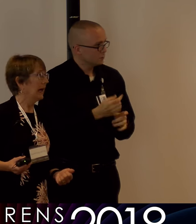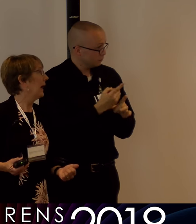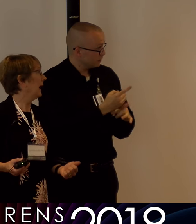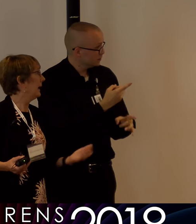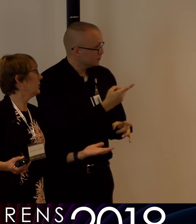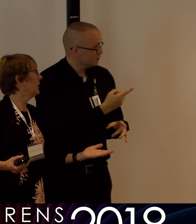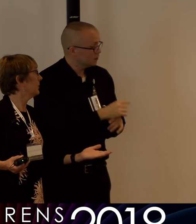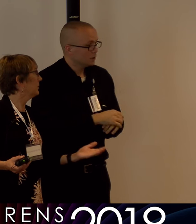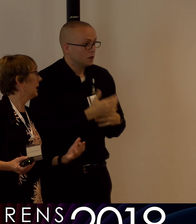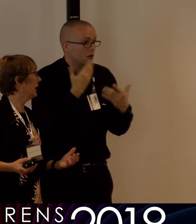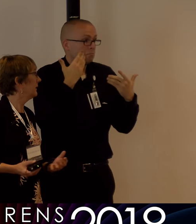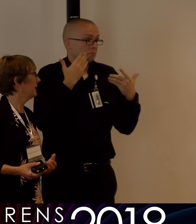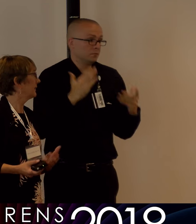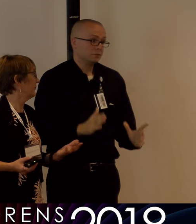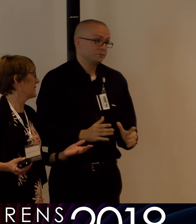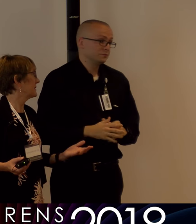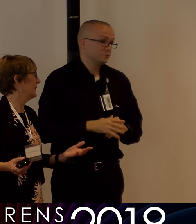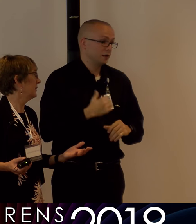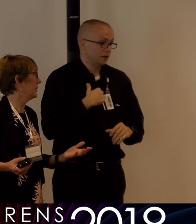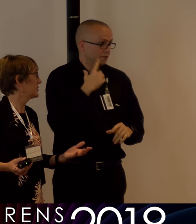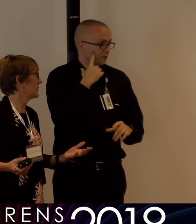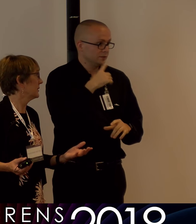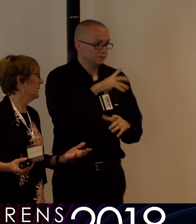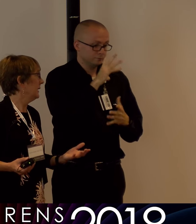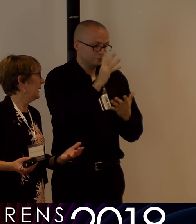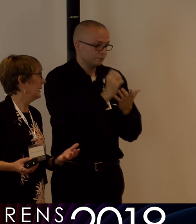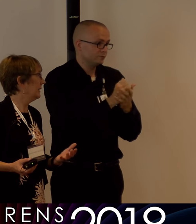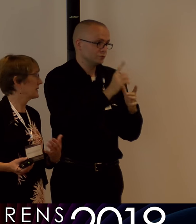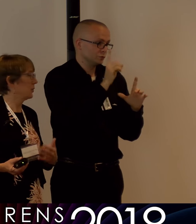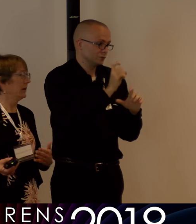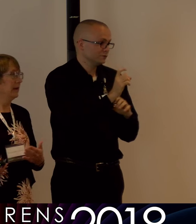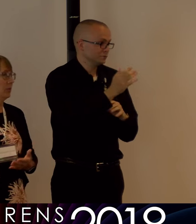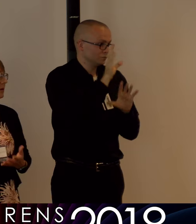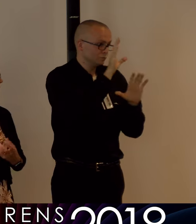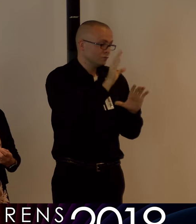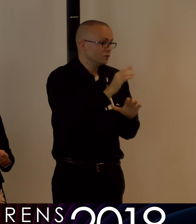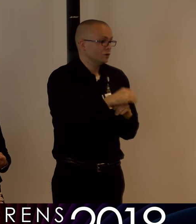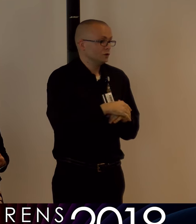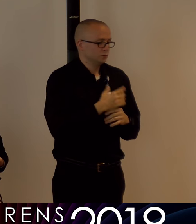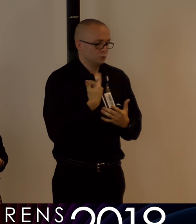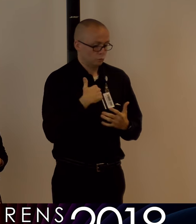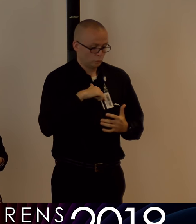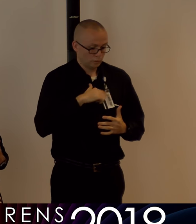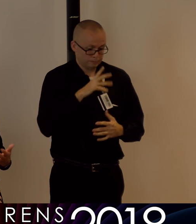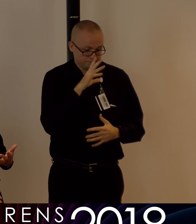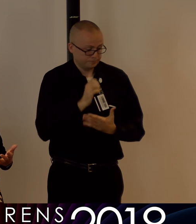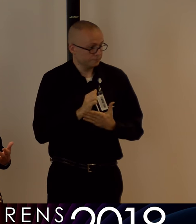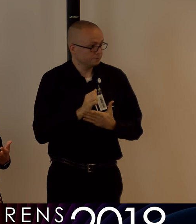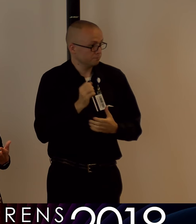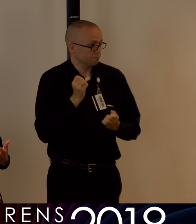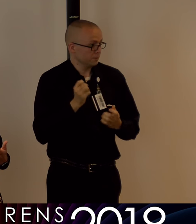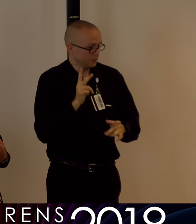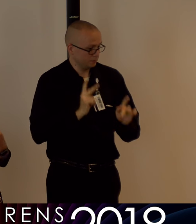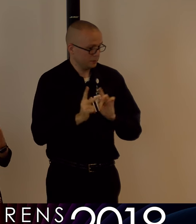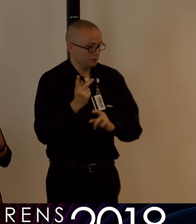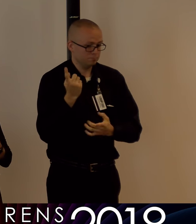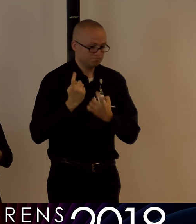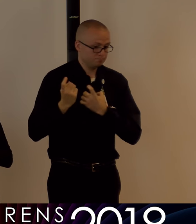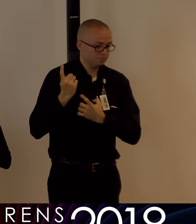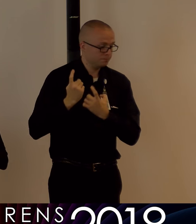correct? I don't know. I think it's a fascinating question. And it's one that we're really interested in, and many people are